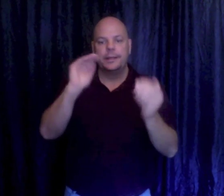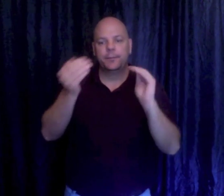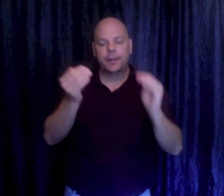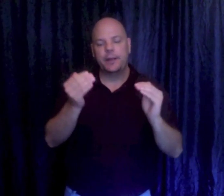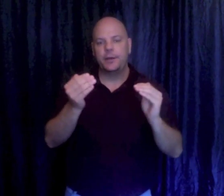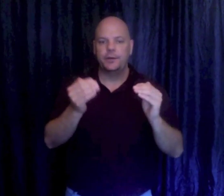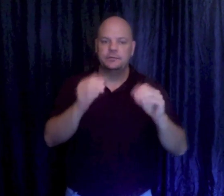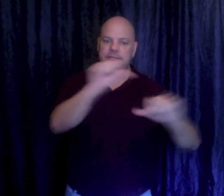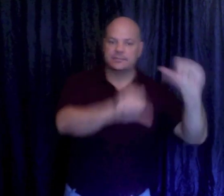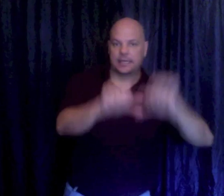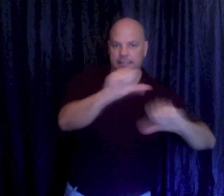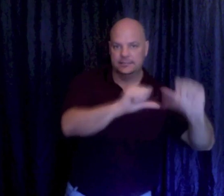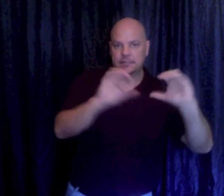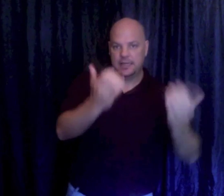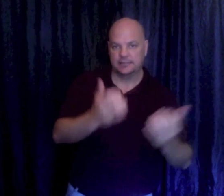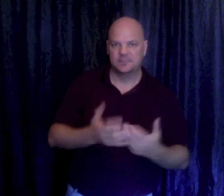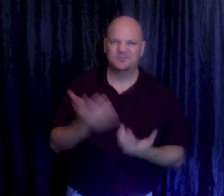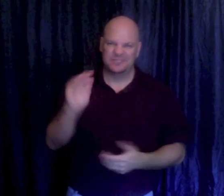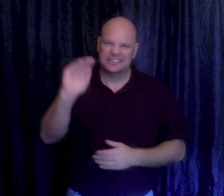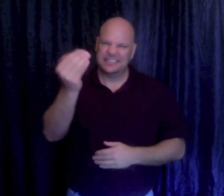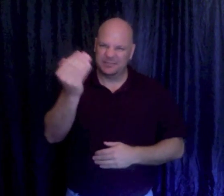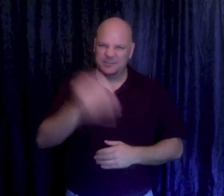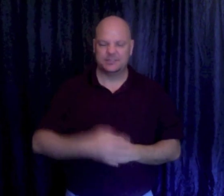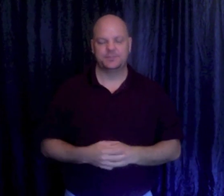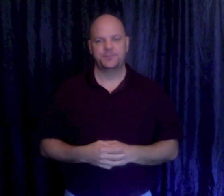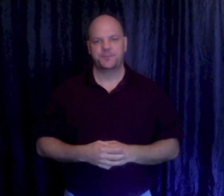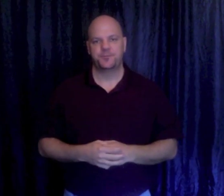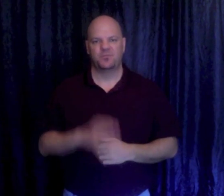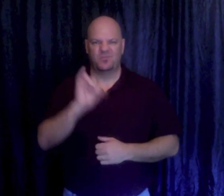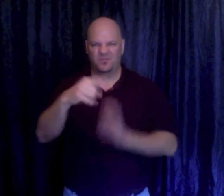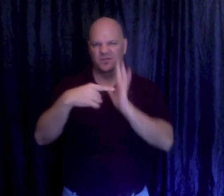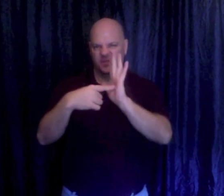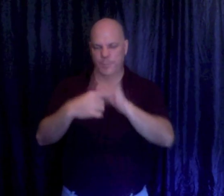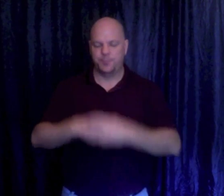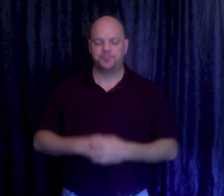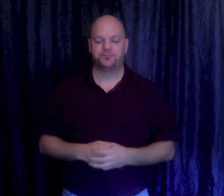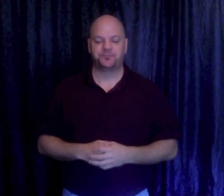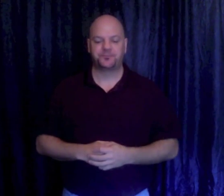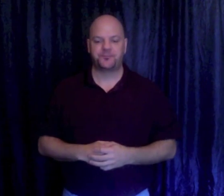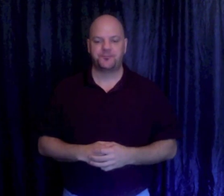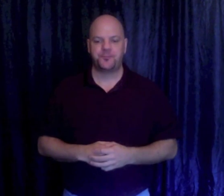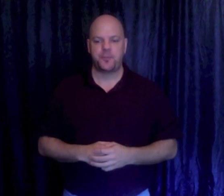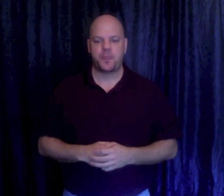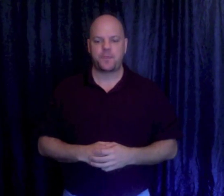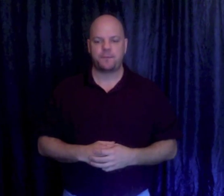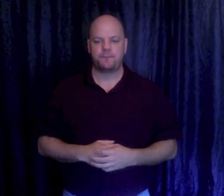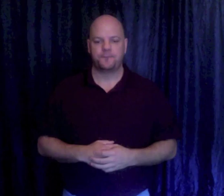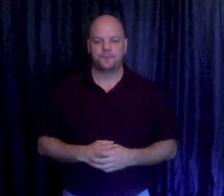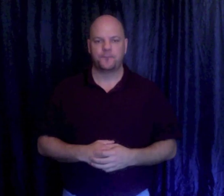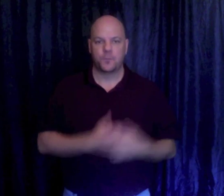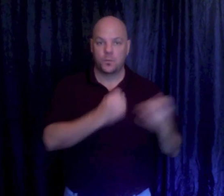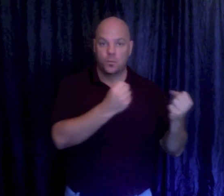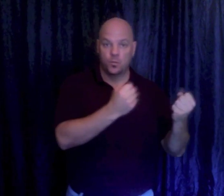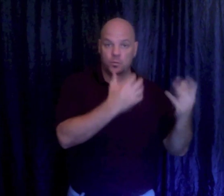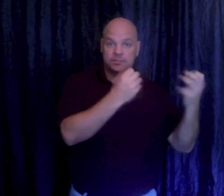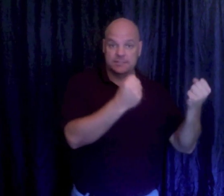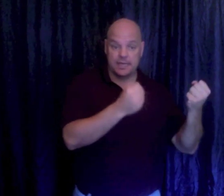science. That's an example. The one sign and